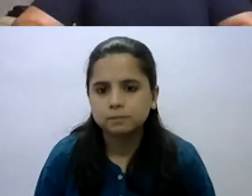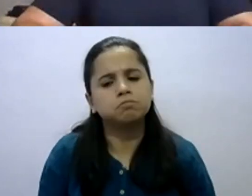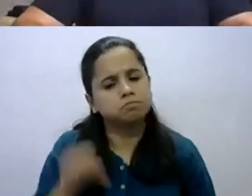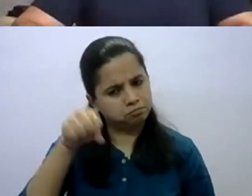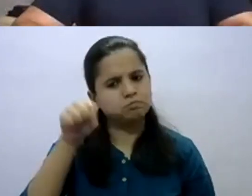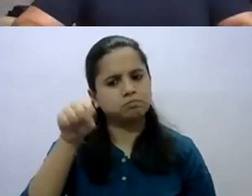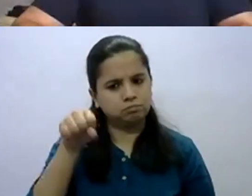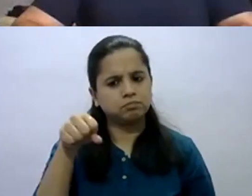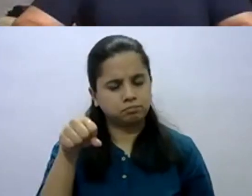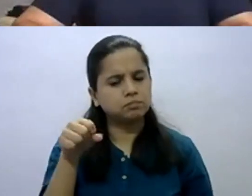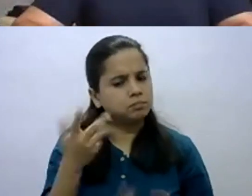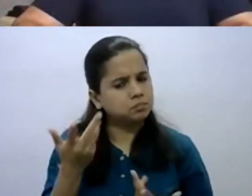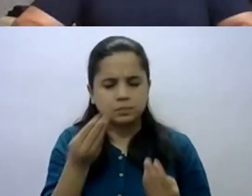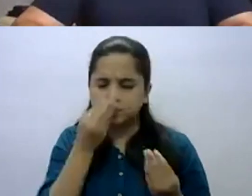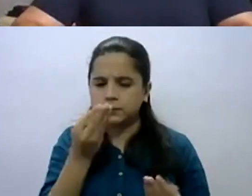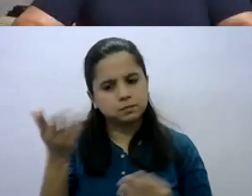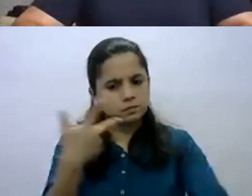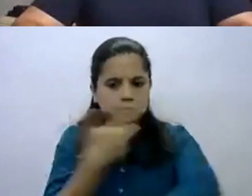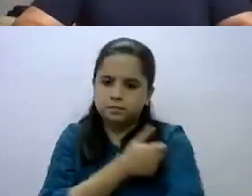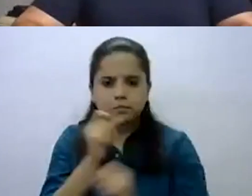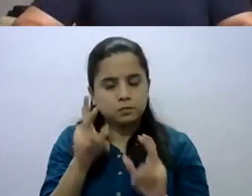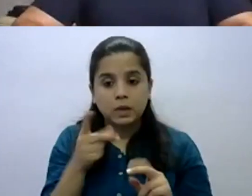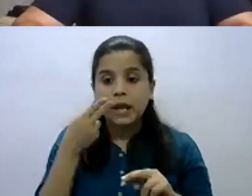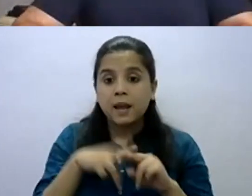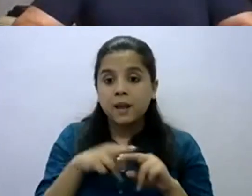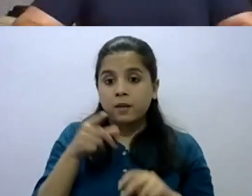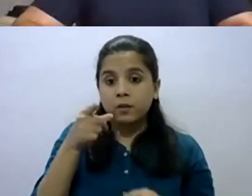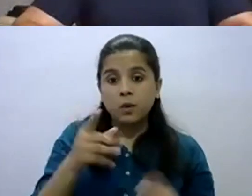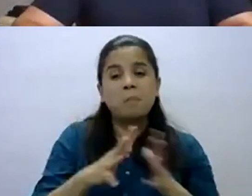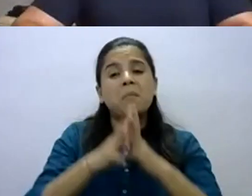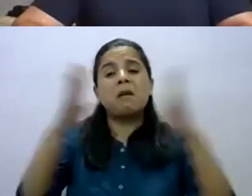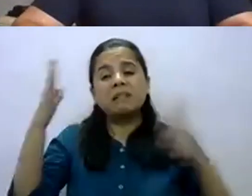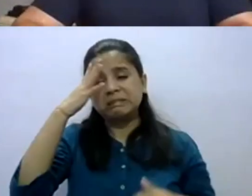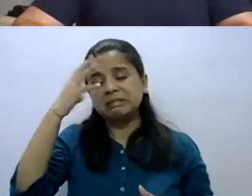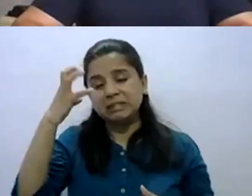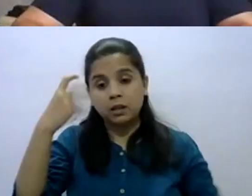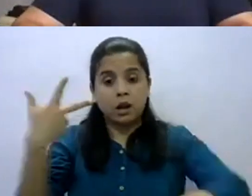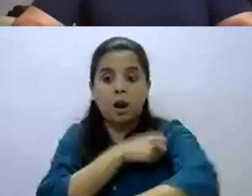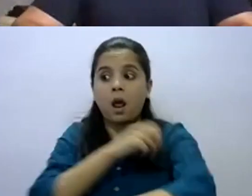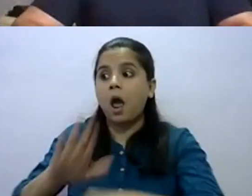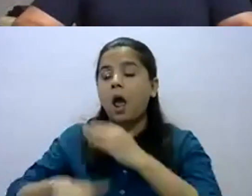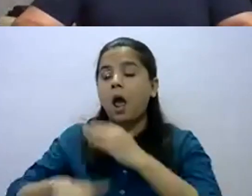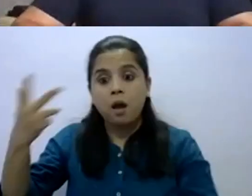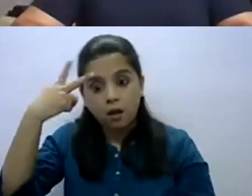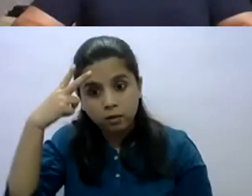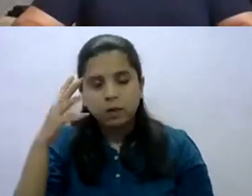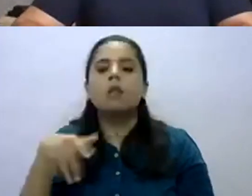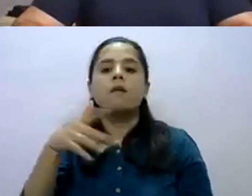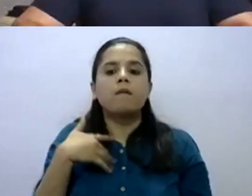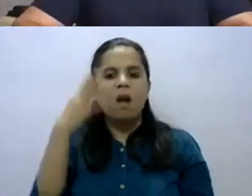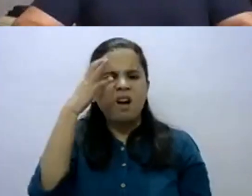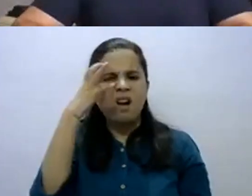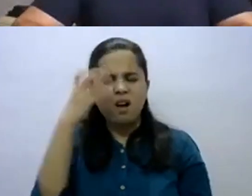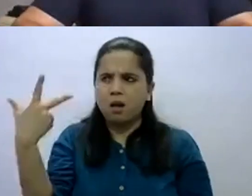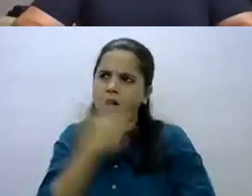Yes, yes, yes, please. If you have too much of headache after vaccination, just inform your doctor. But just